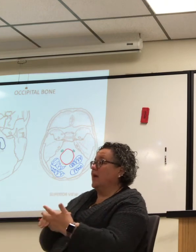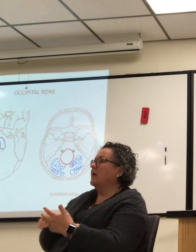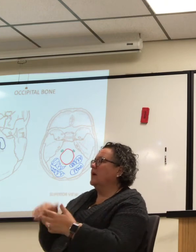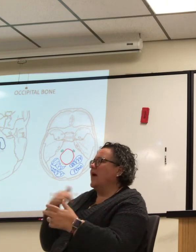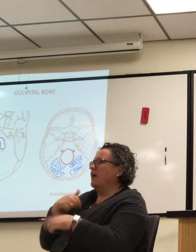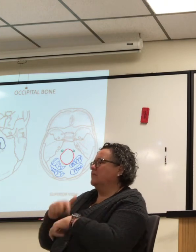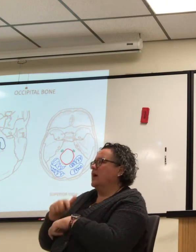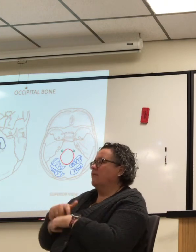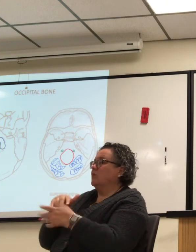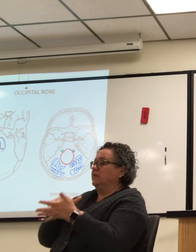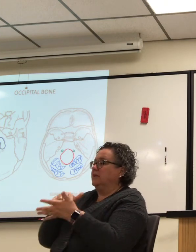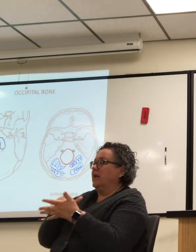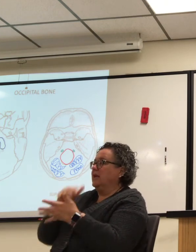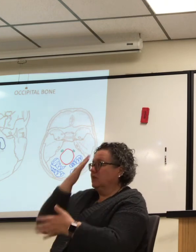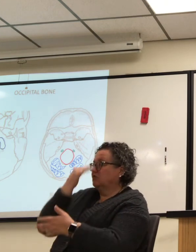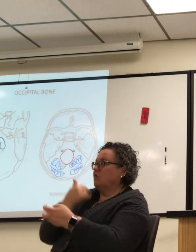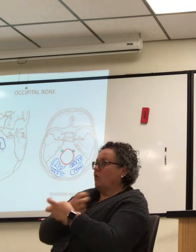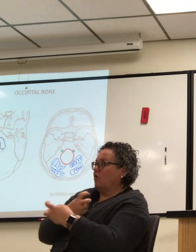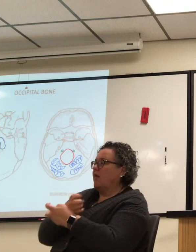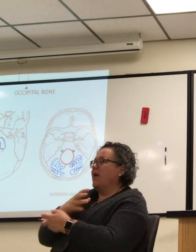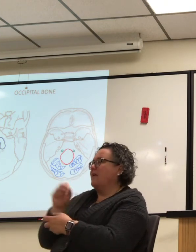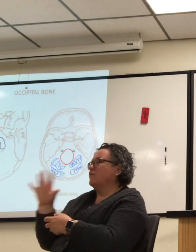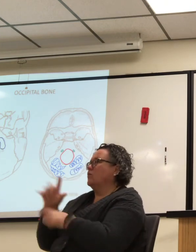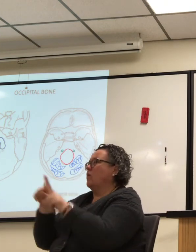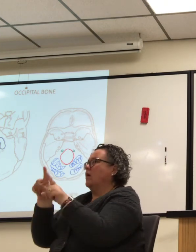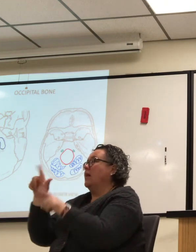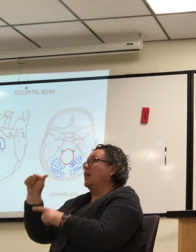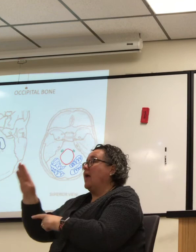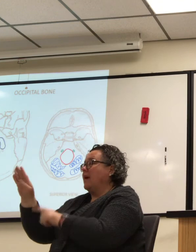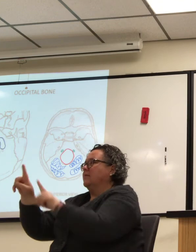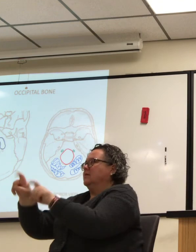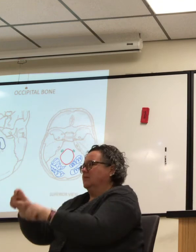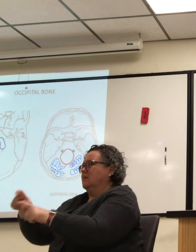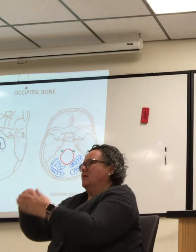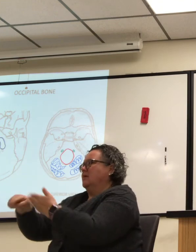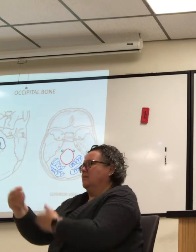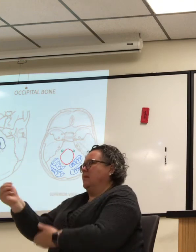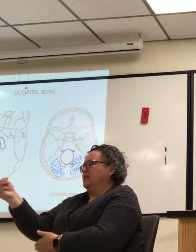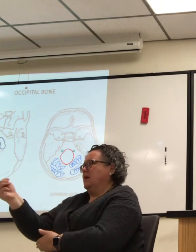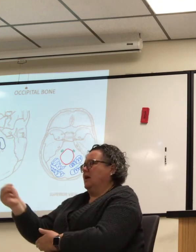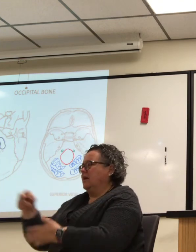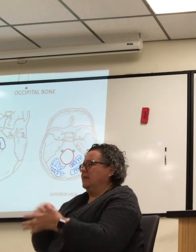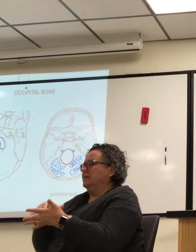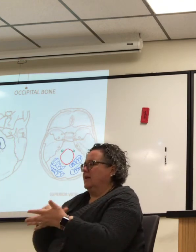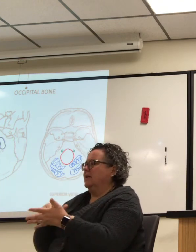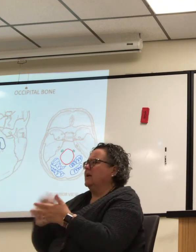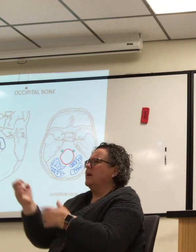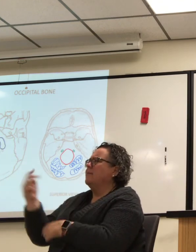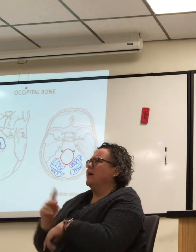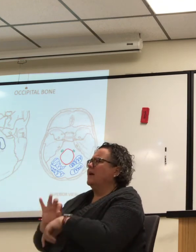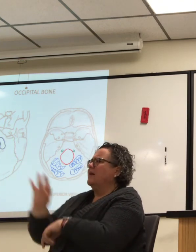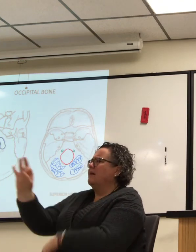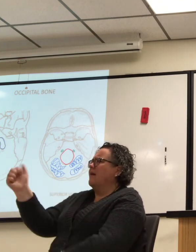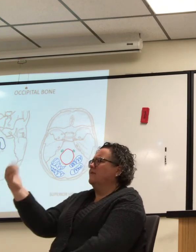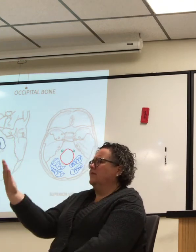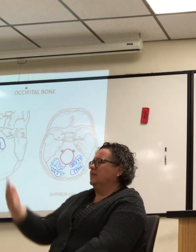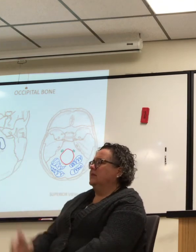have time to study skull and for that. Come back at 9:15.